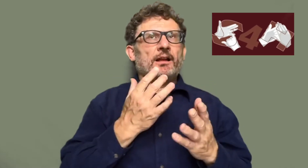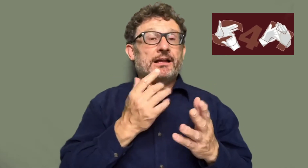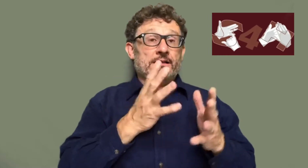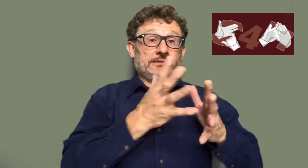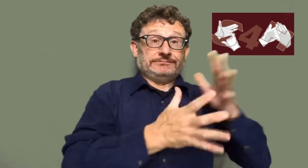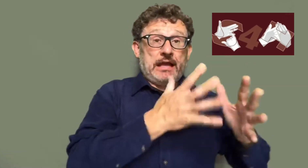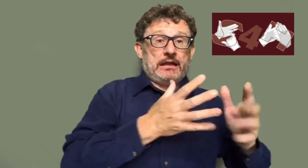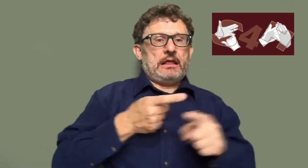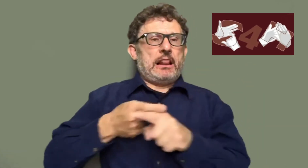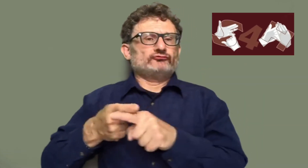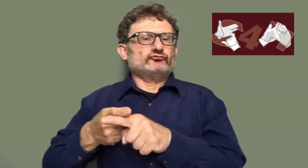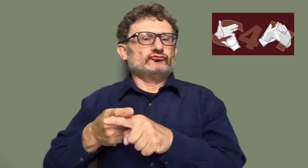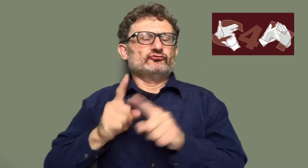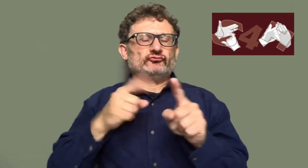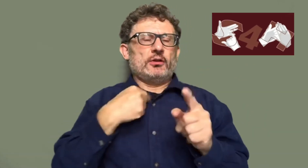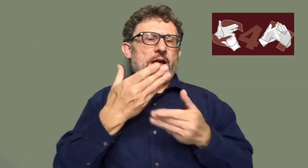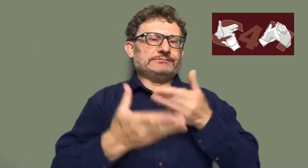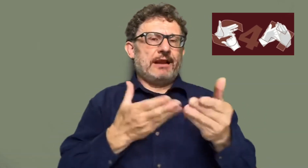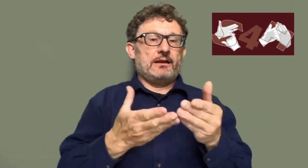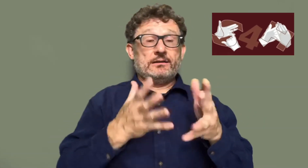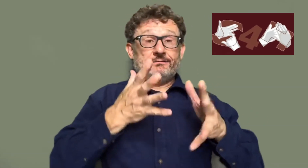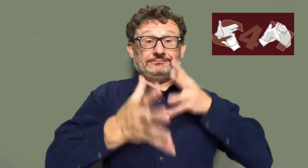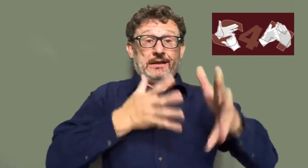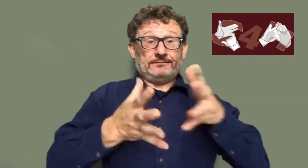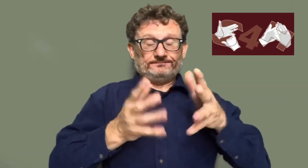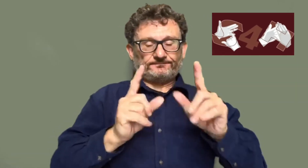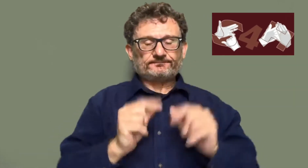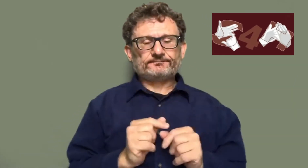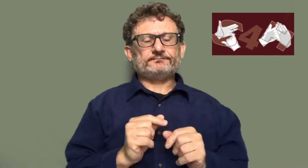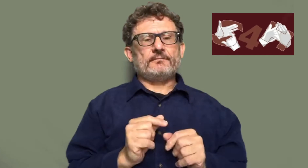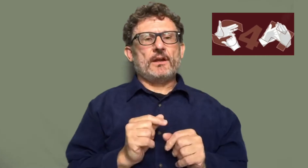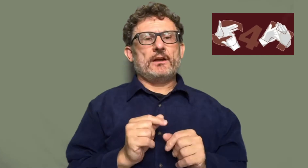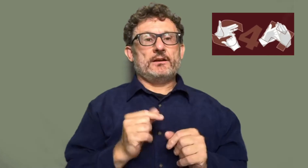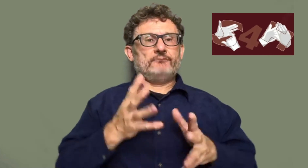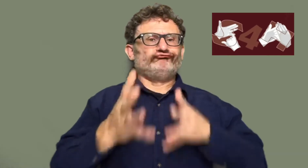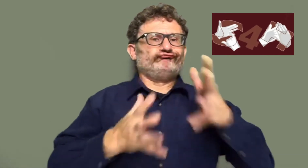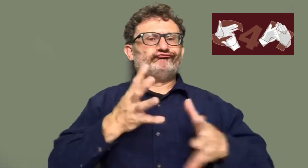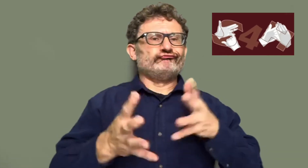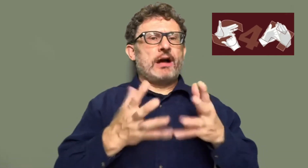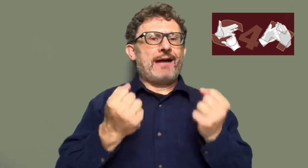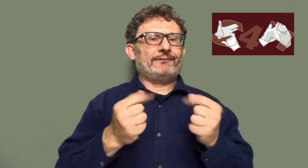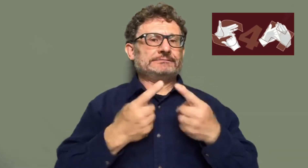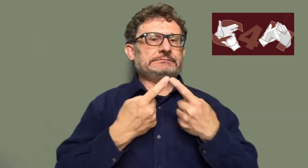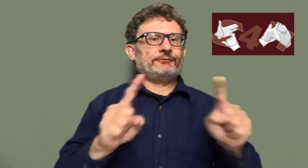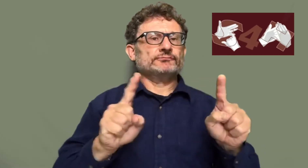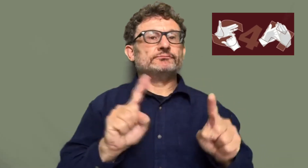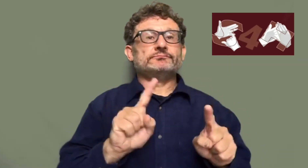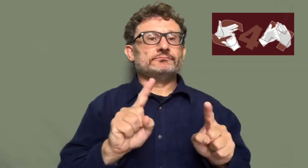signs. And now there's signing, and then there's English, and I want to explain how that works. So in sign